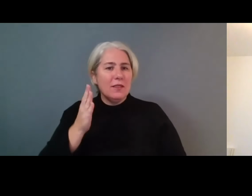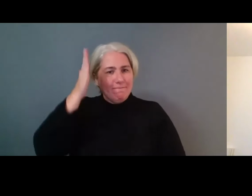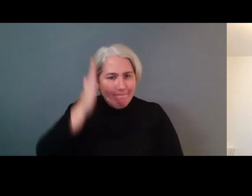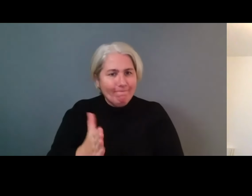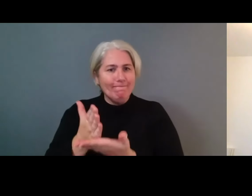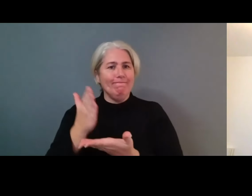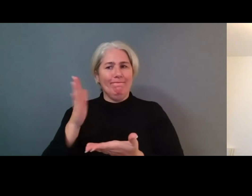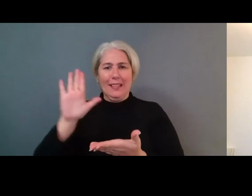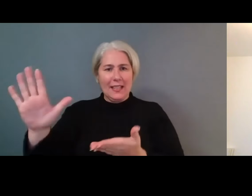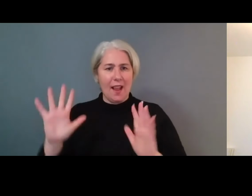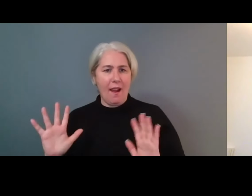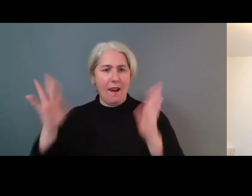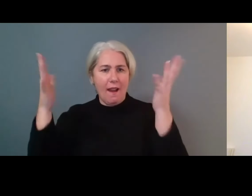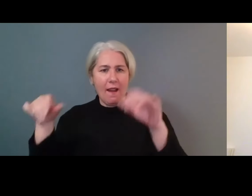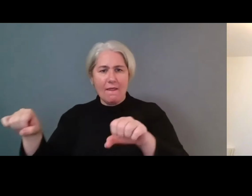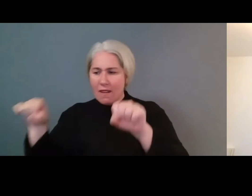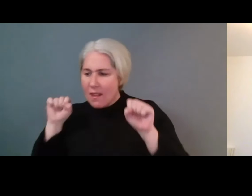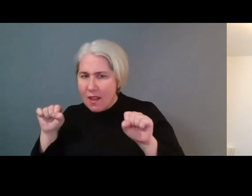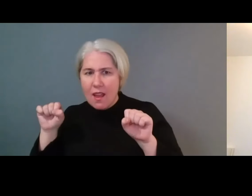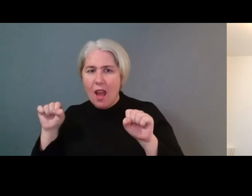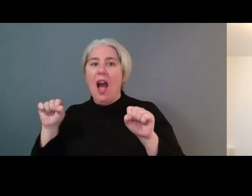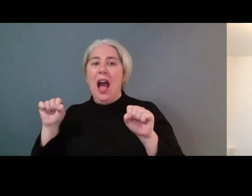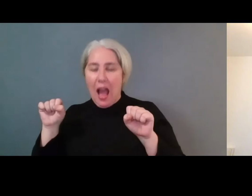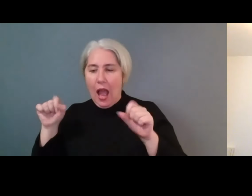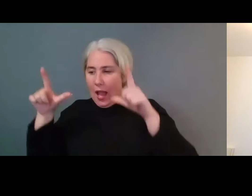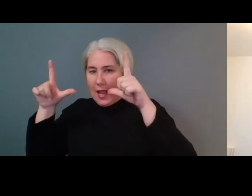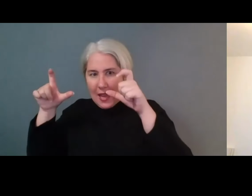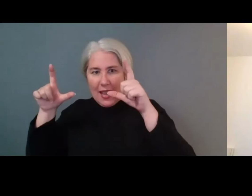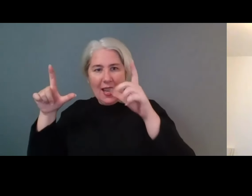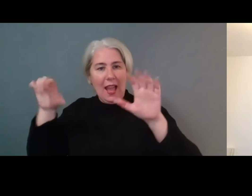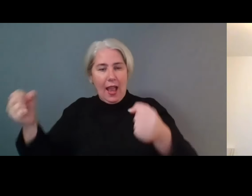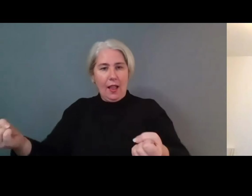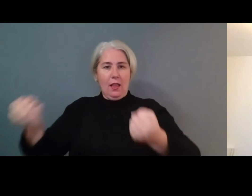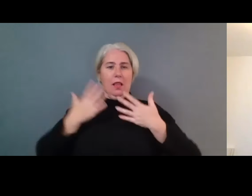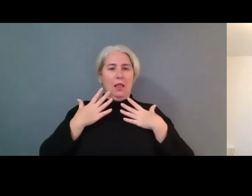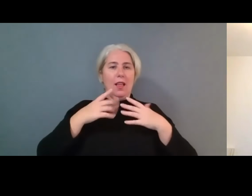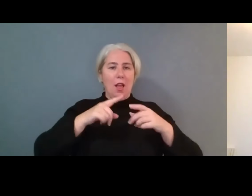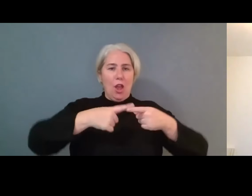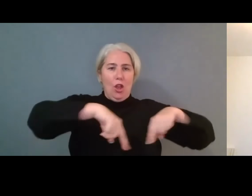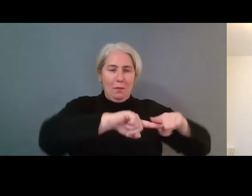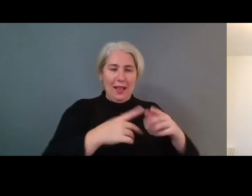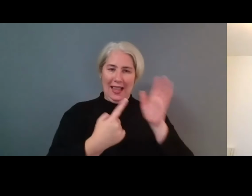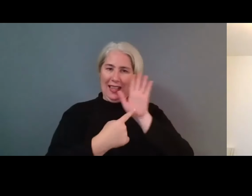the situation in this particular country affects their lives.